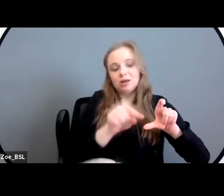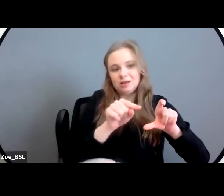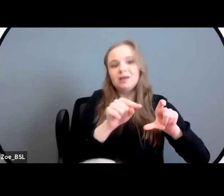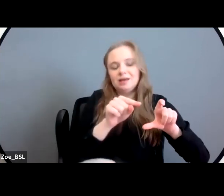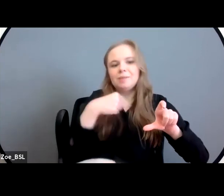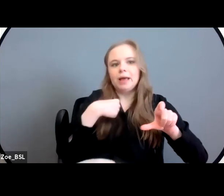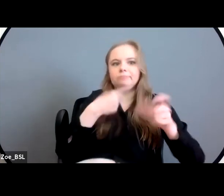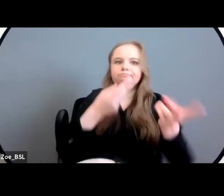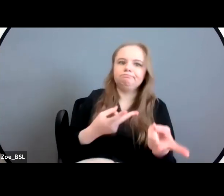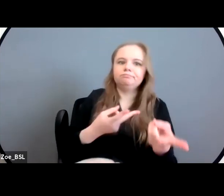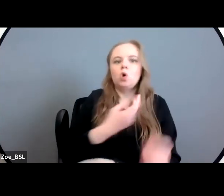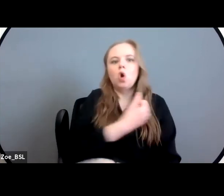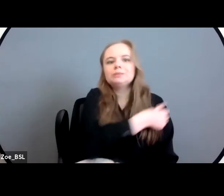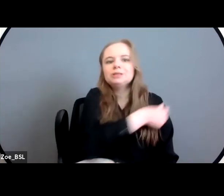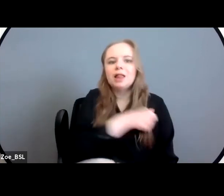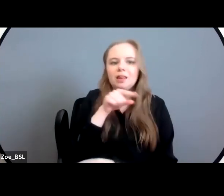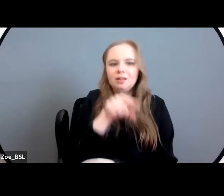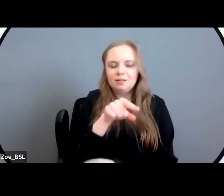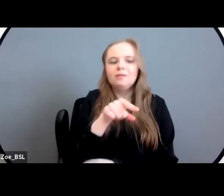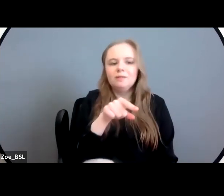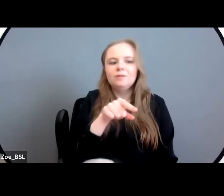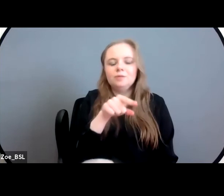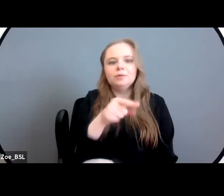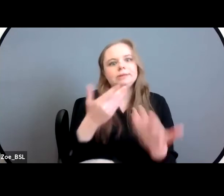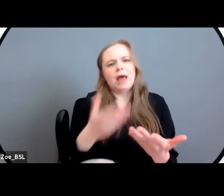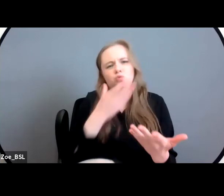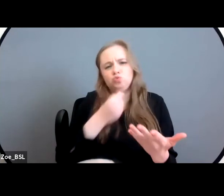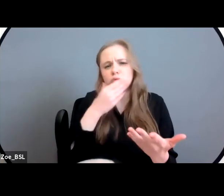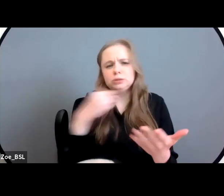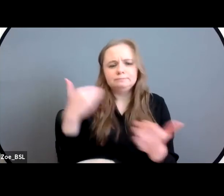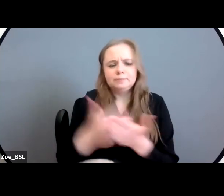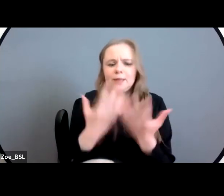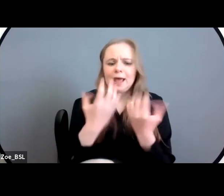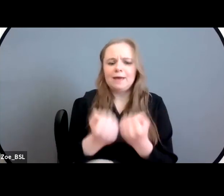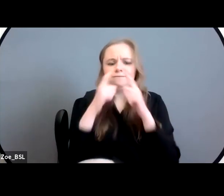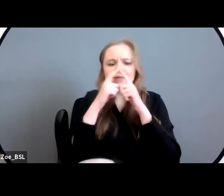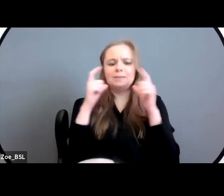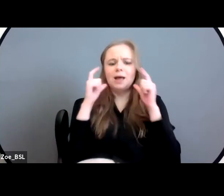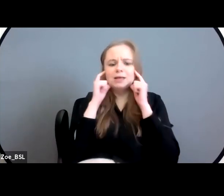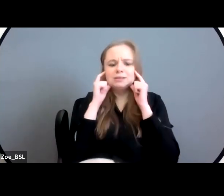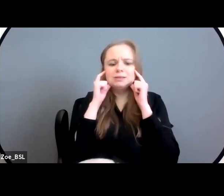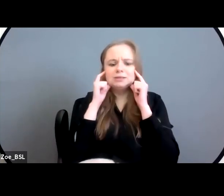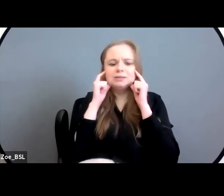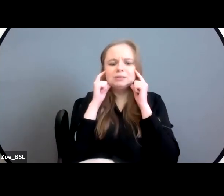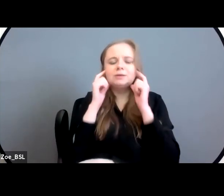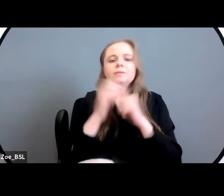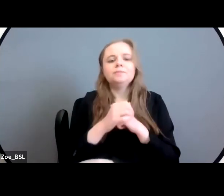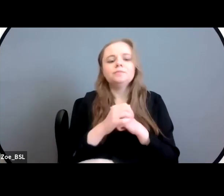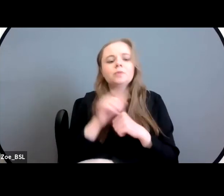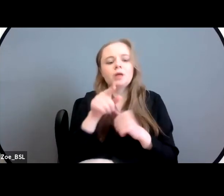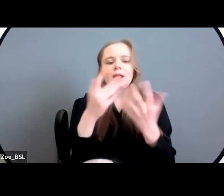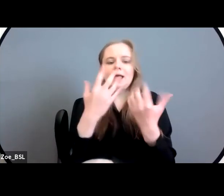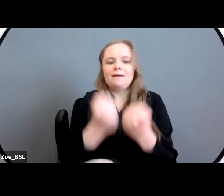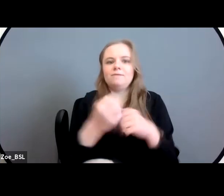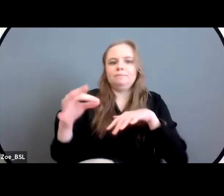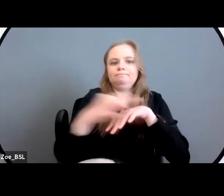me in hospital with what we are now quite used to, a face mask on, with a cannula in my